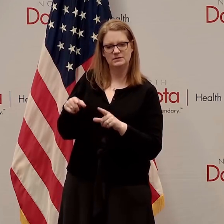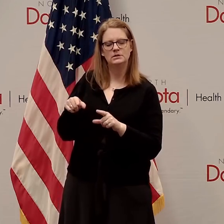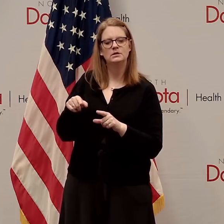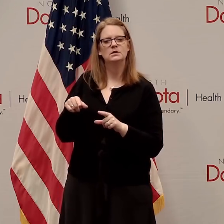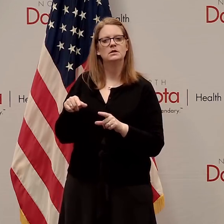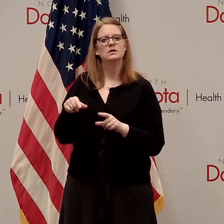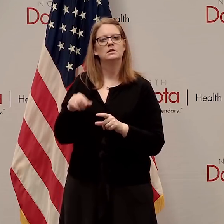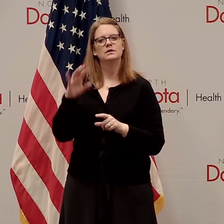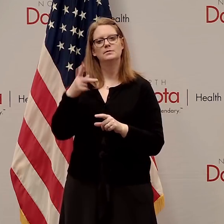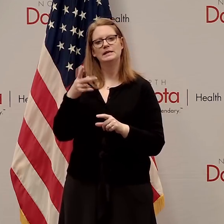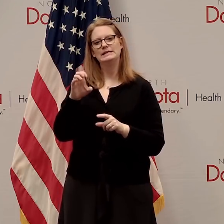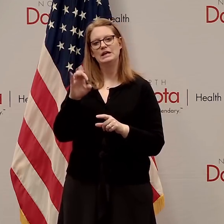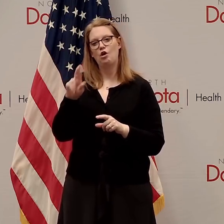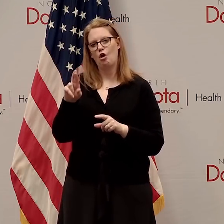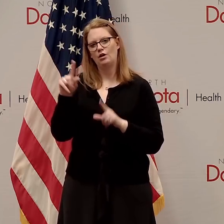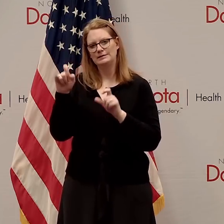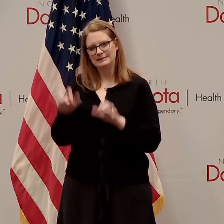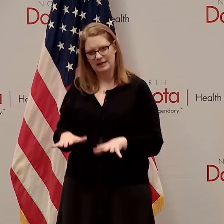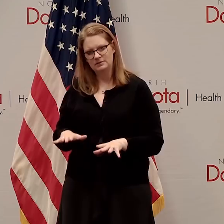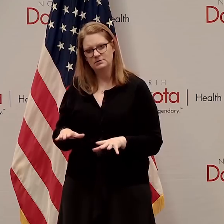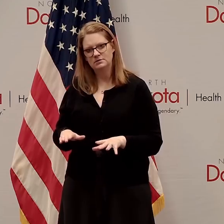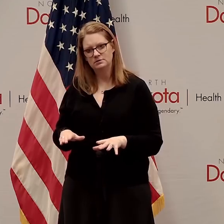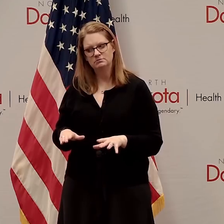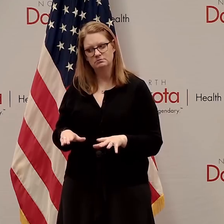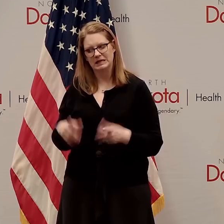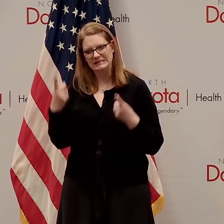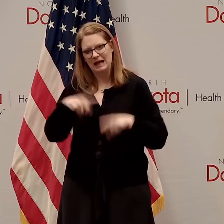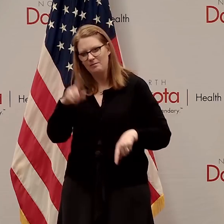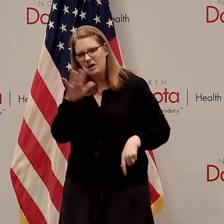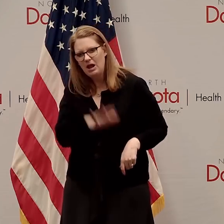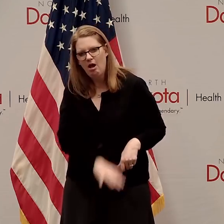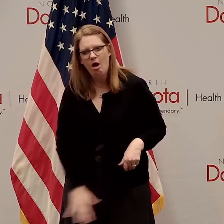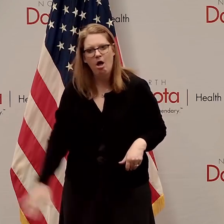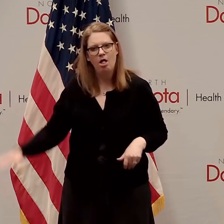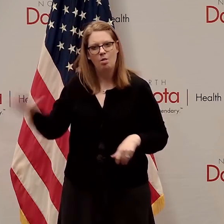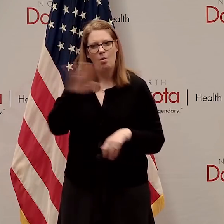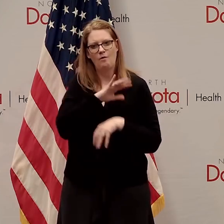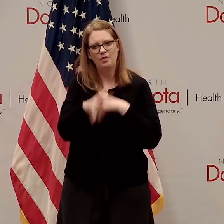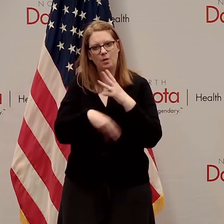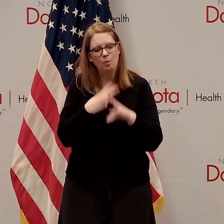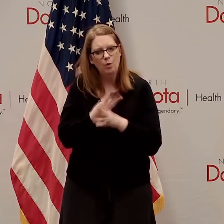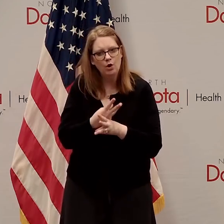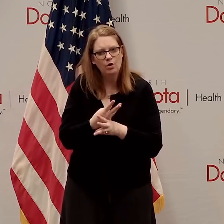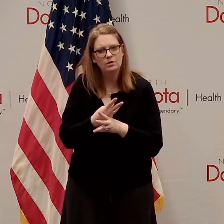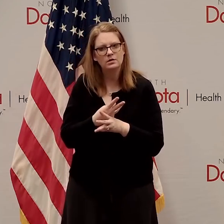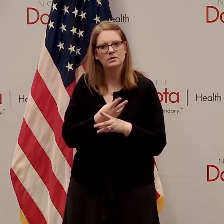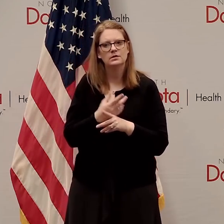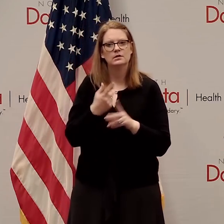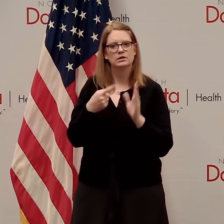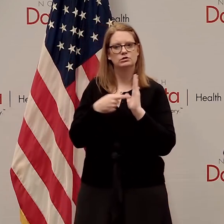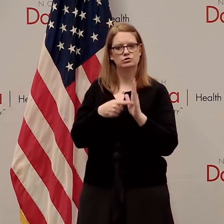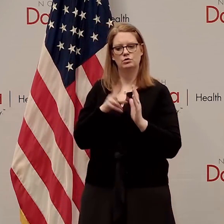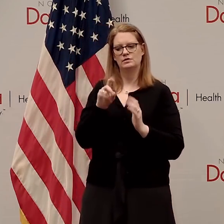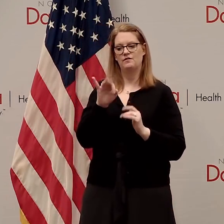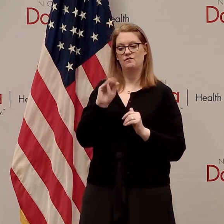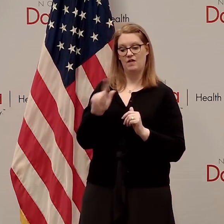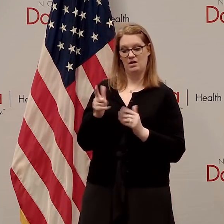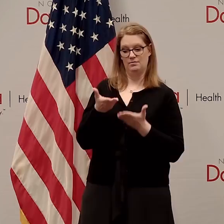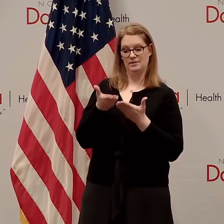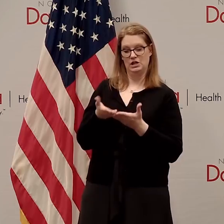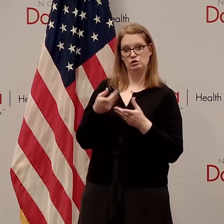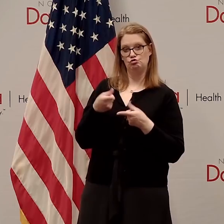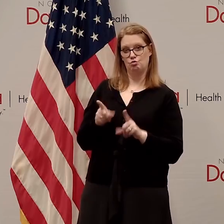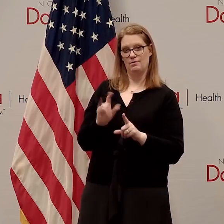The PCR tests which are being done today globally to detect COVID-19, it can indicate the presence of viral material during